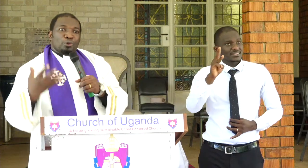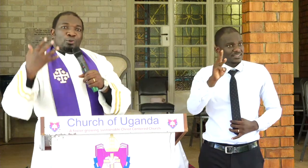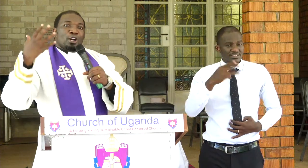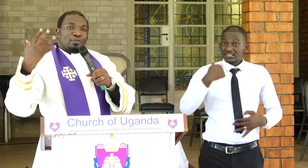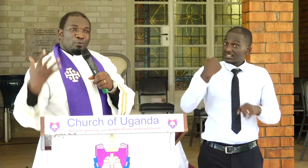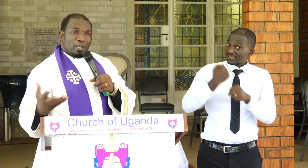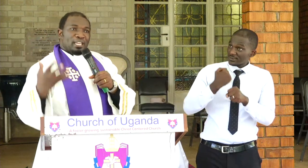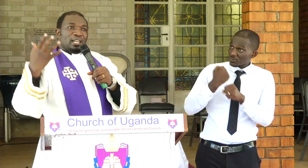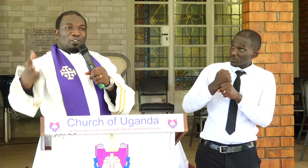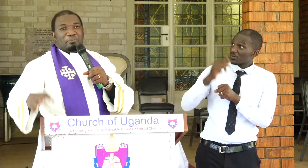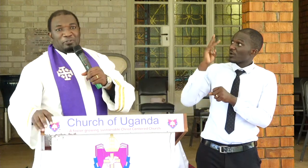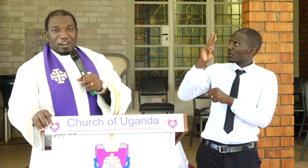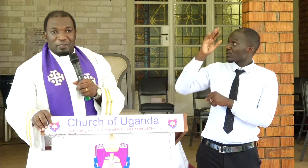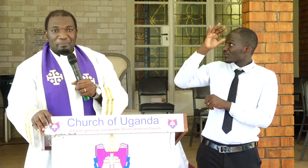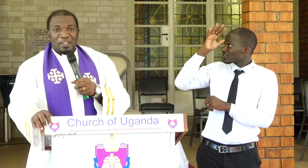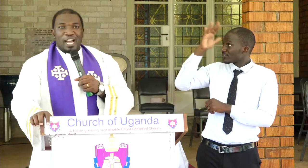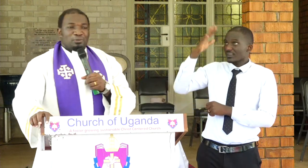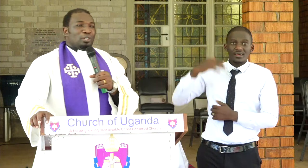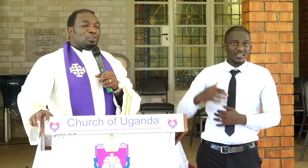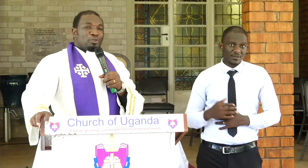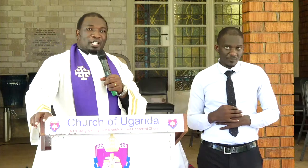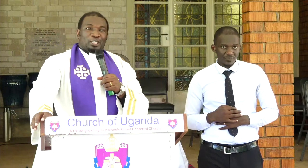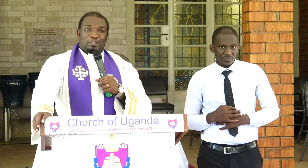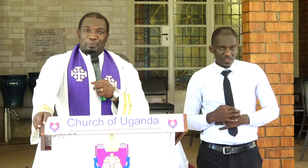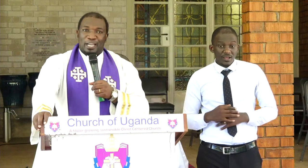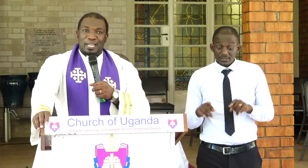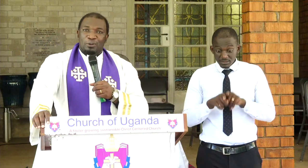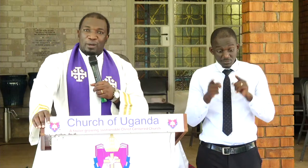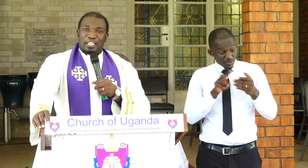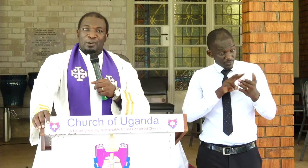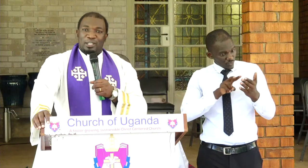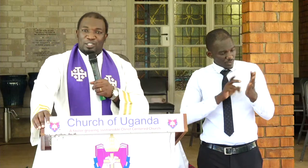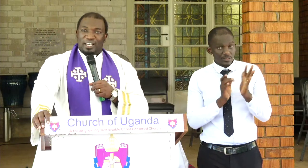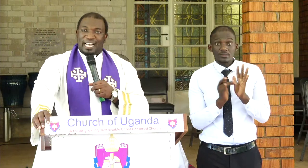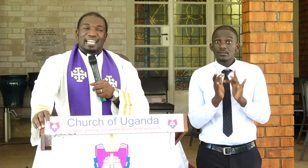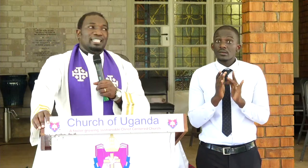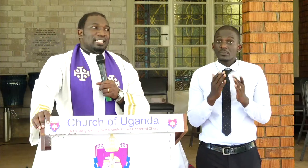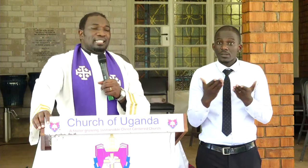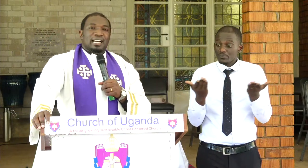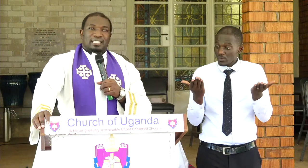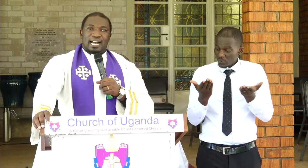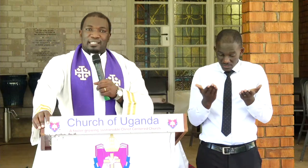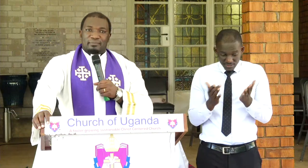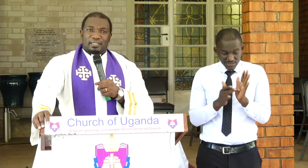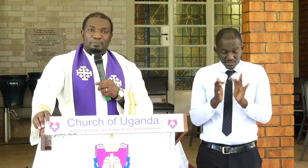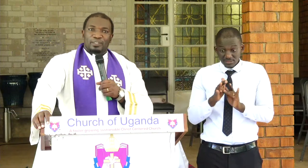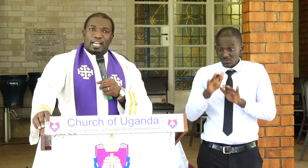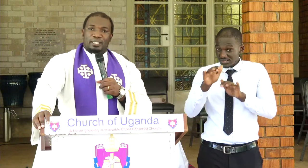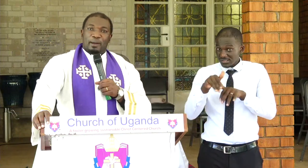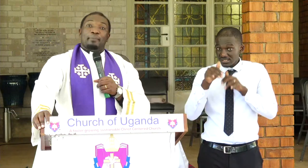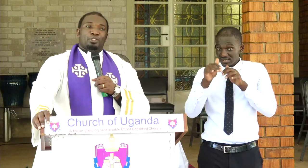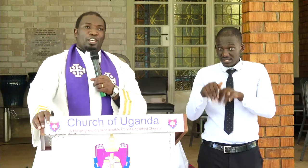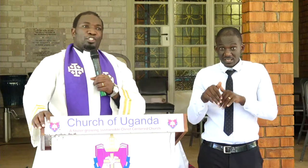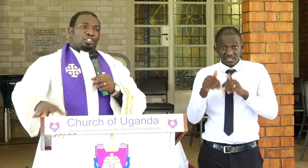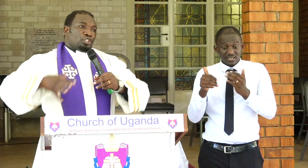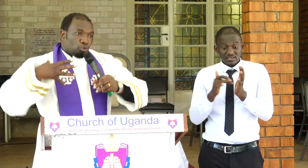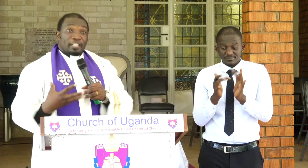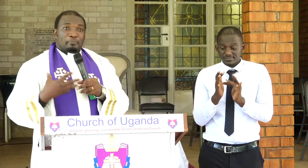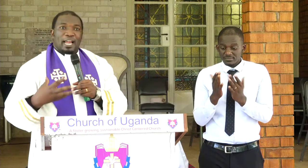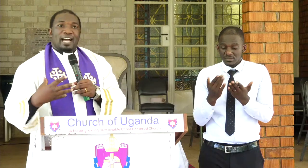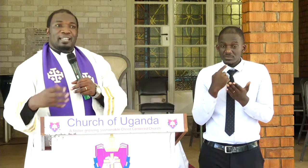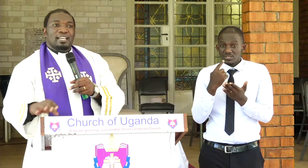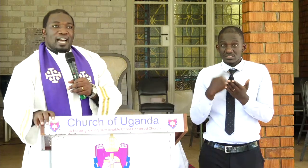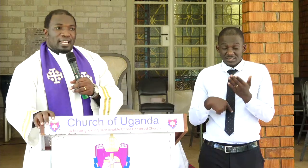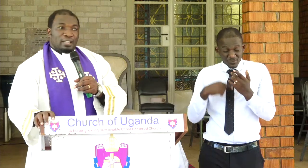do the will of my Father. And we also read a scripture when he was in the garden at Gethsemane, and his Bible says, she